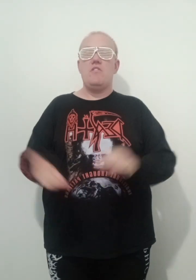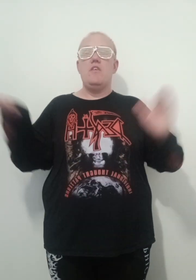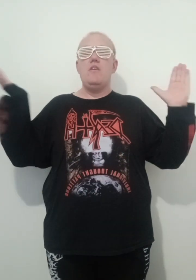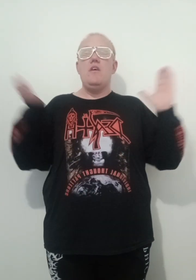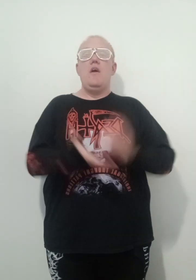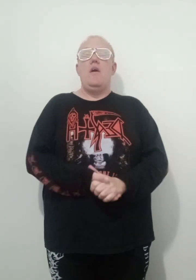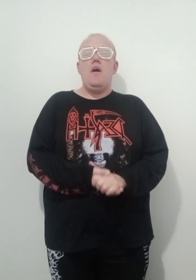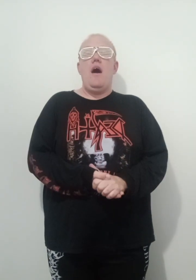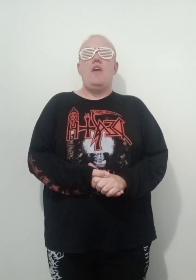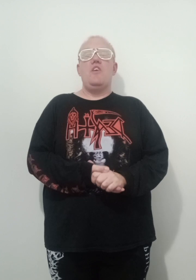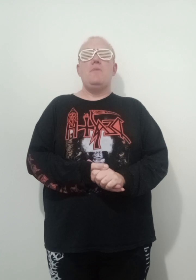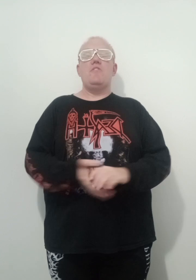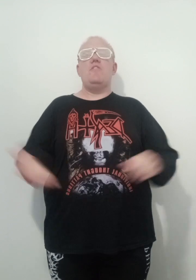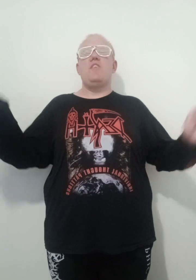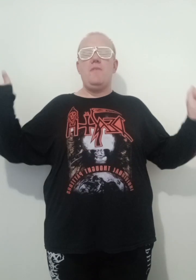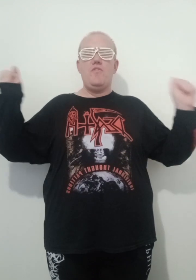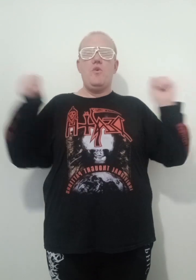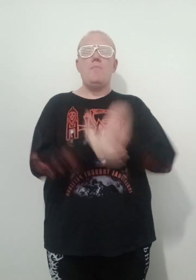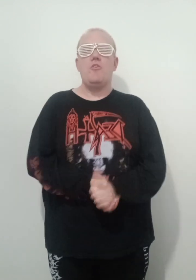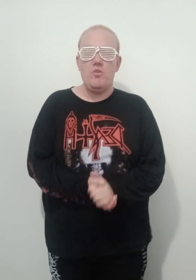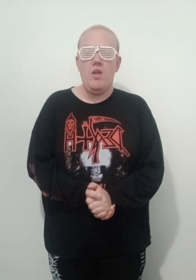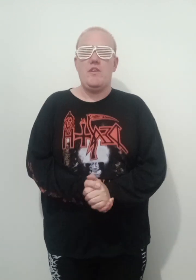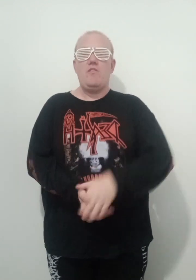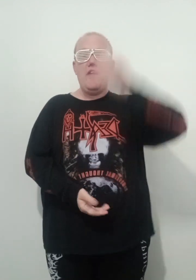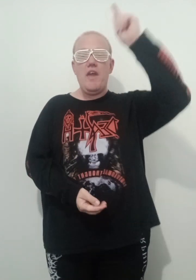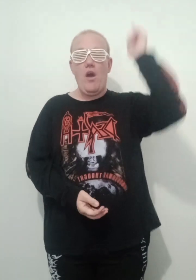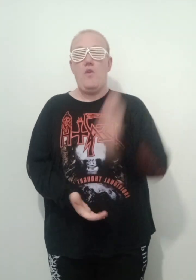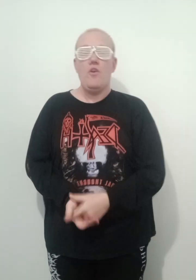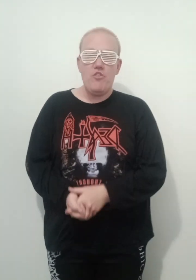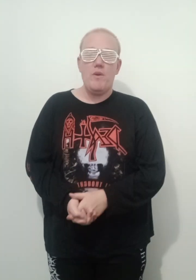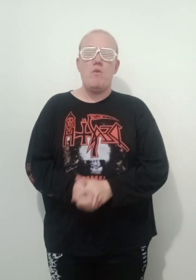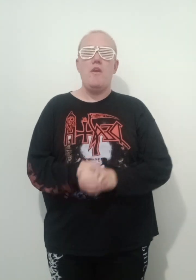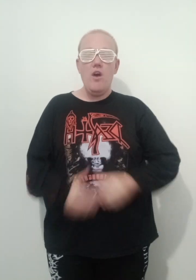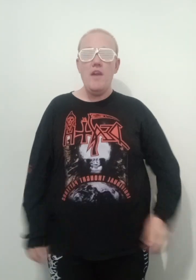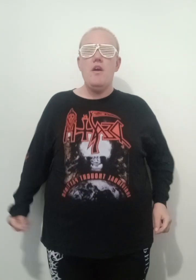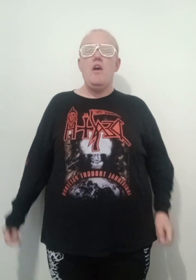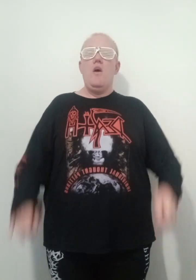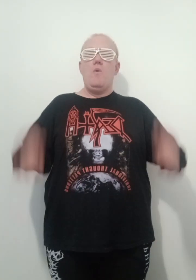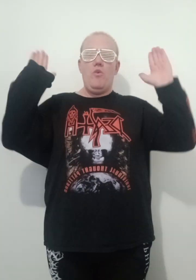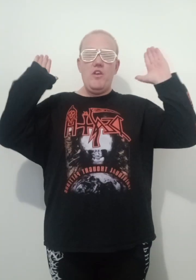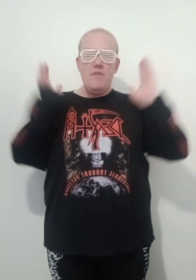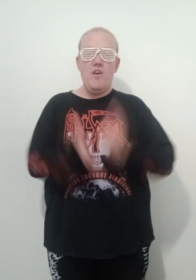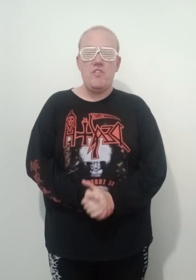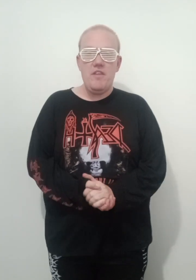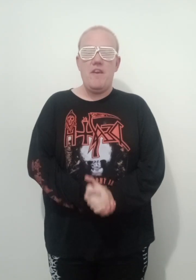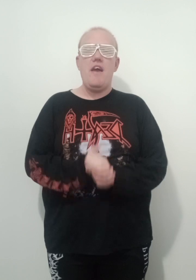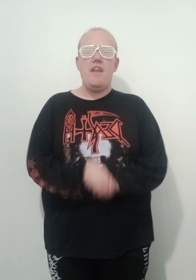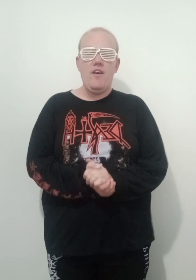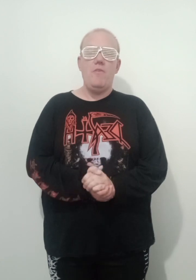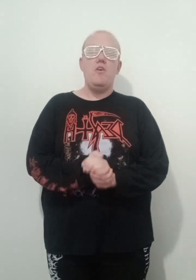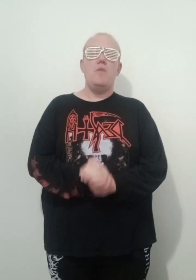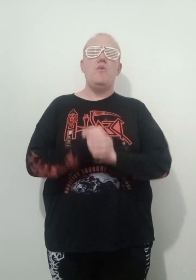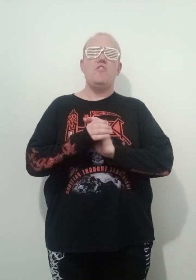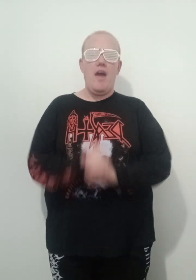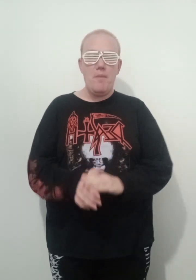the arch enemy Eastern Suburbs 14 points to 11. So there you go, 1920 round 9. We saw University defeat Annandale 13 points to 8 at